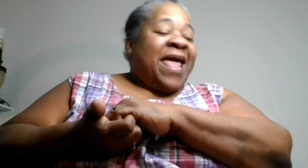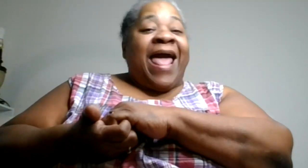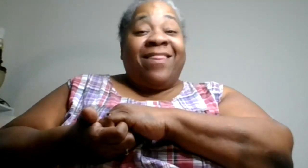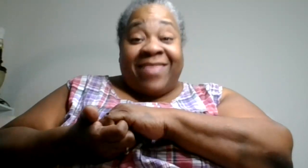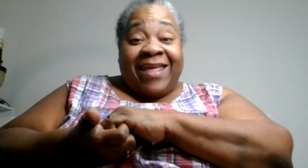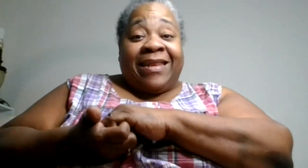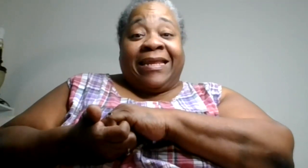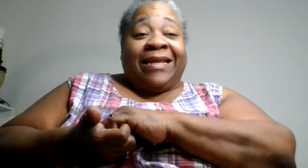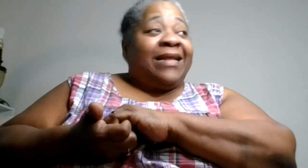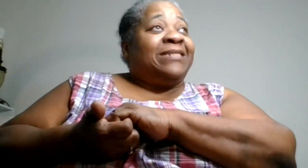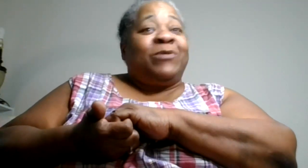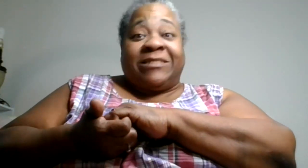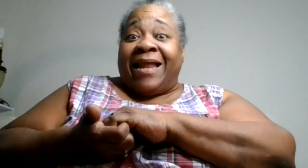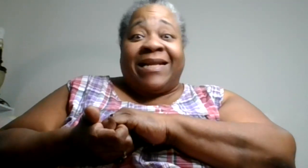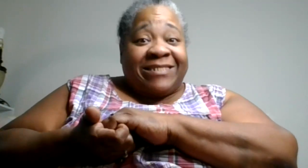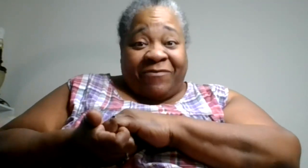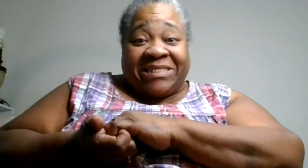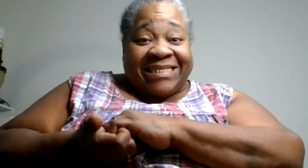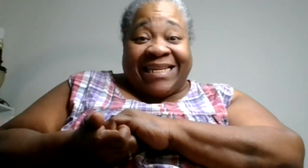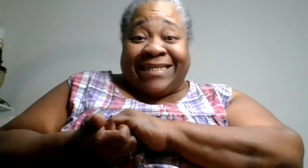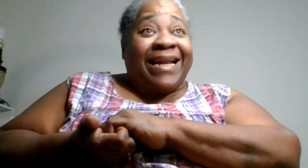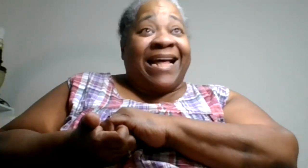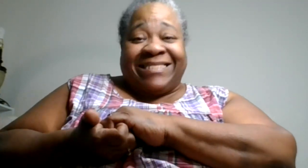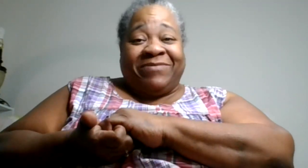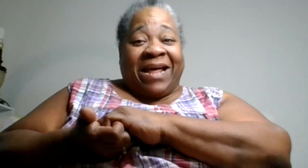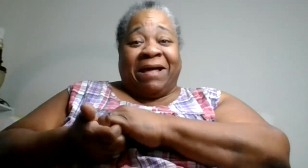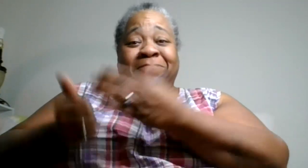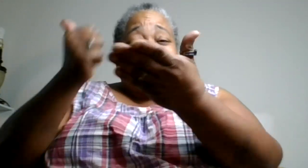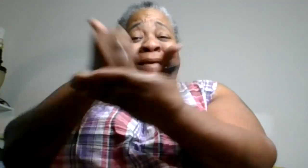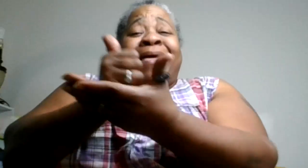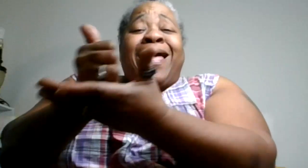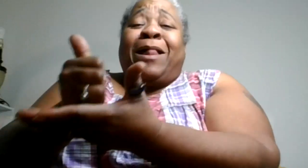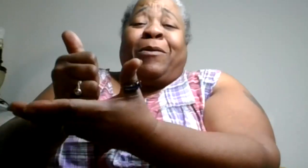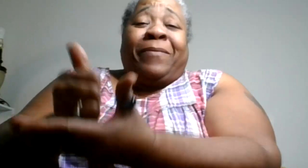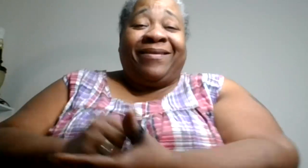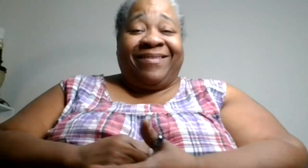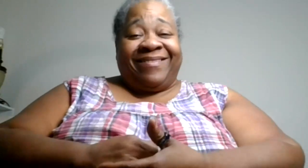And then, which lots of us need lots of times, help.